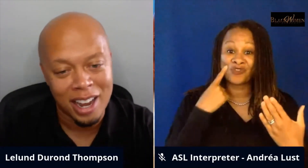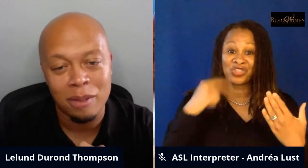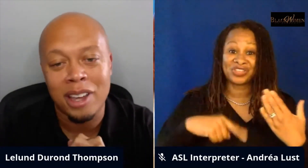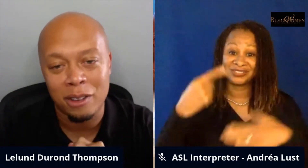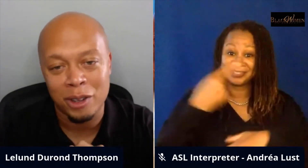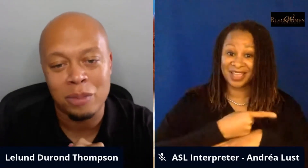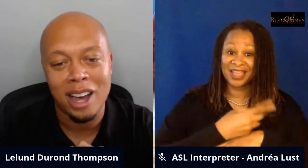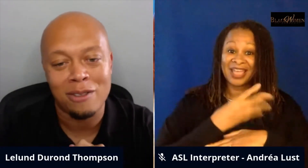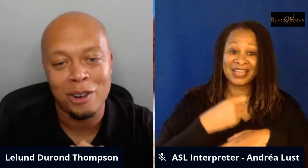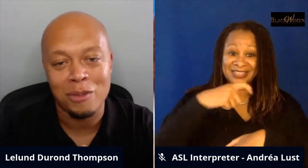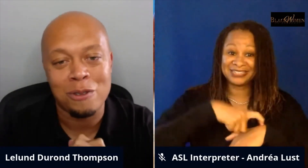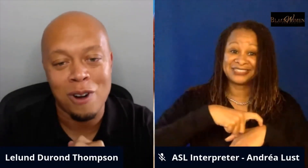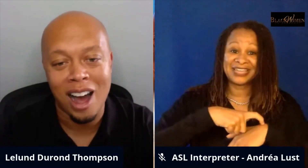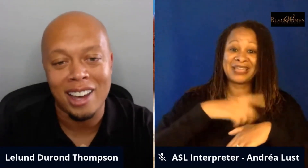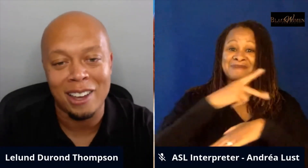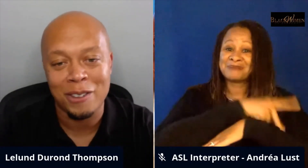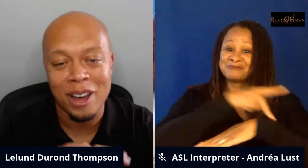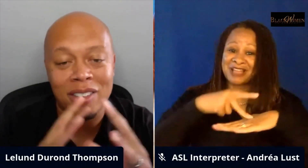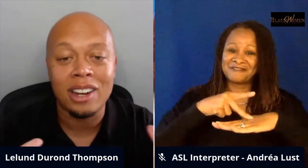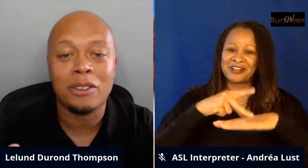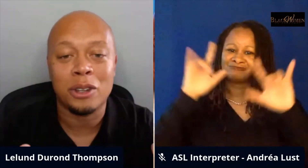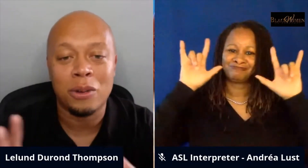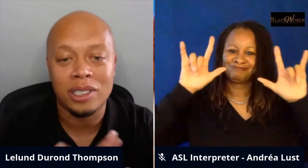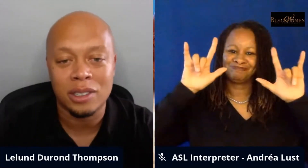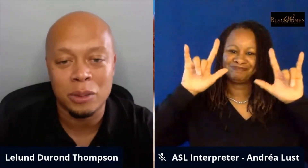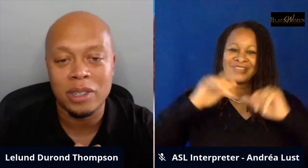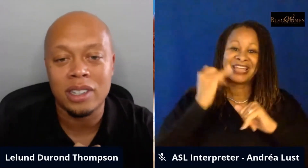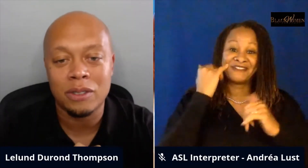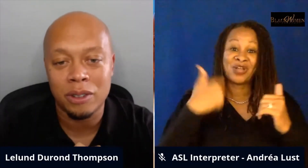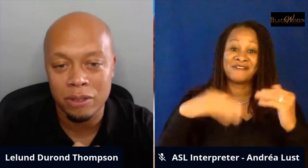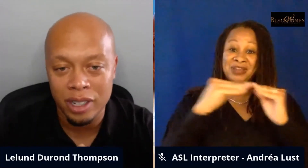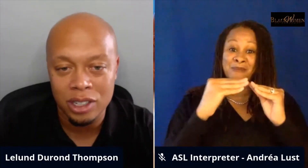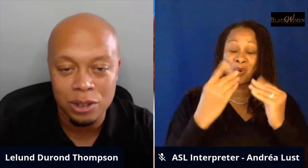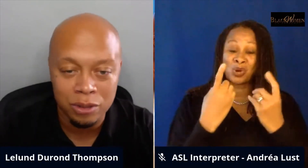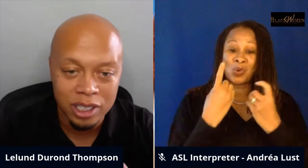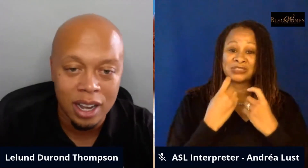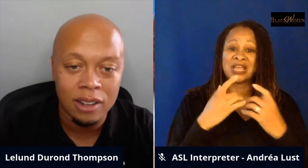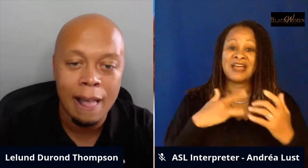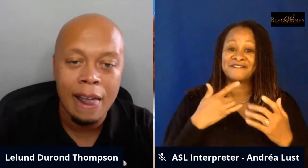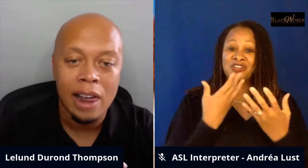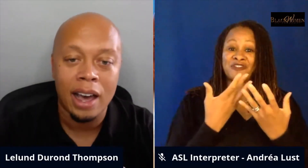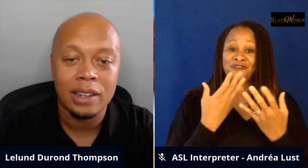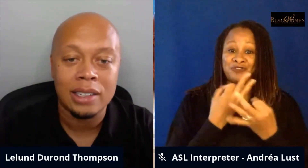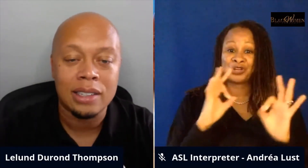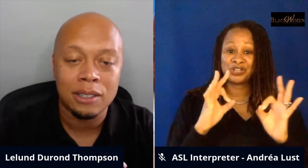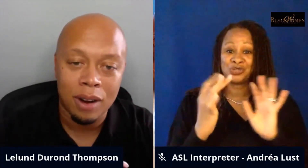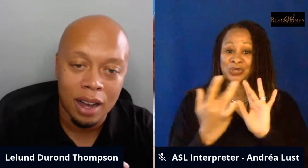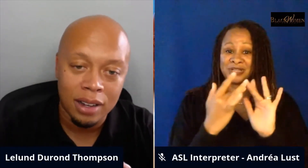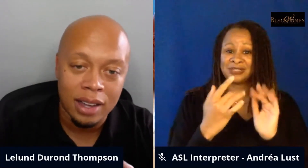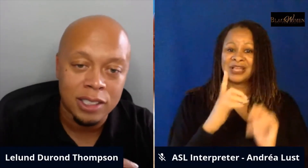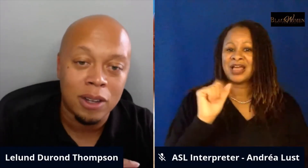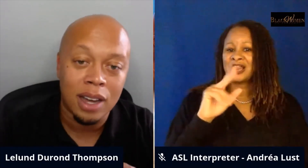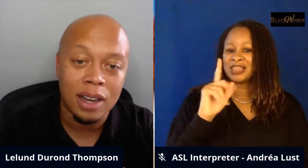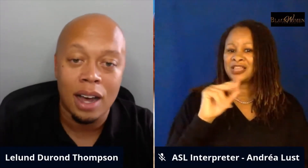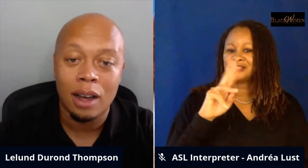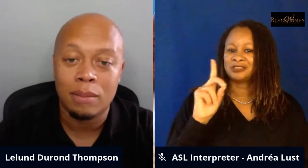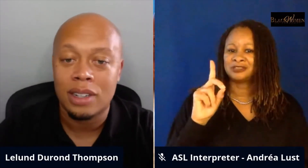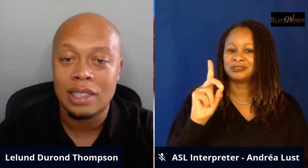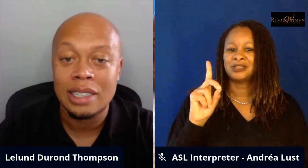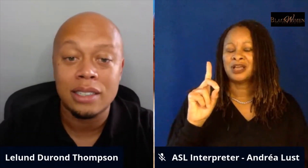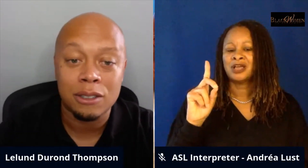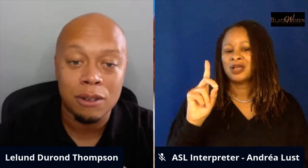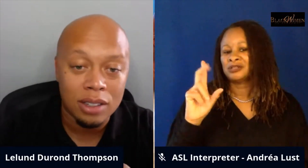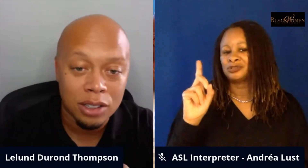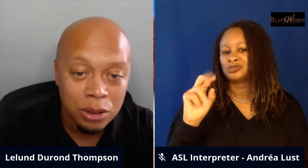you for the time. Thank you for the platform. You rock. If you have any further questions, please feel free to reach out at lelanddurond@gmail.com,